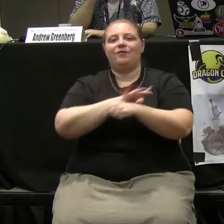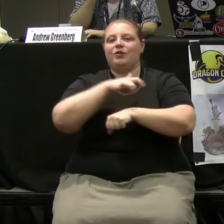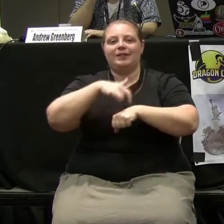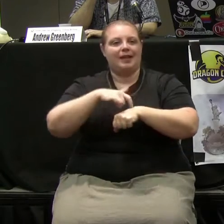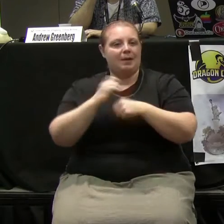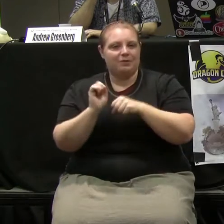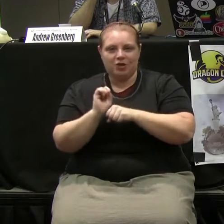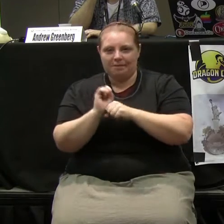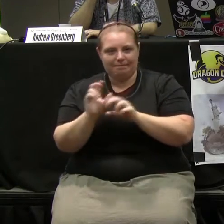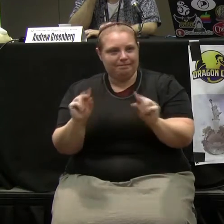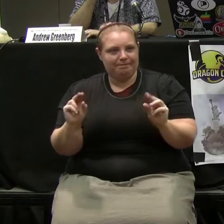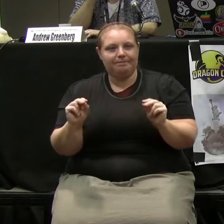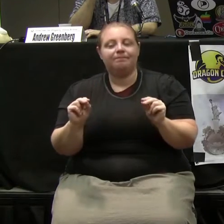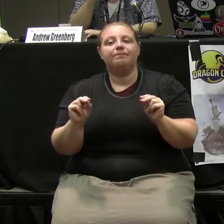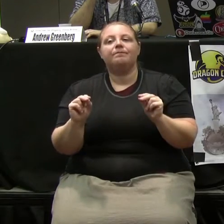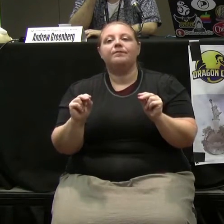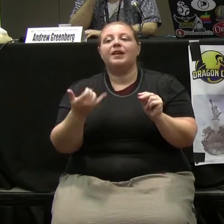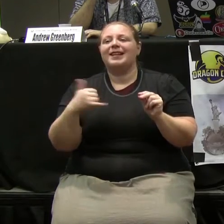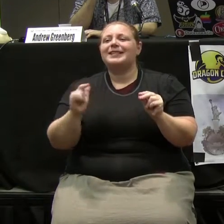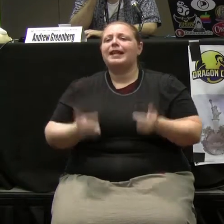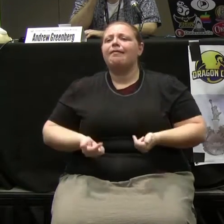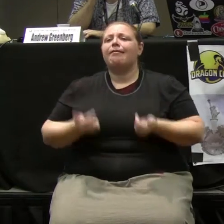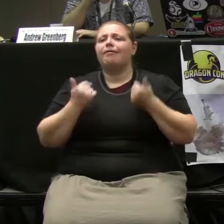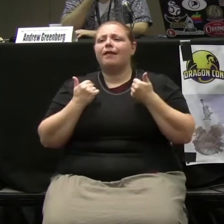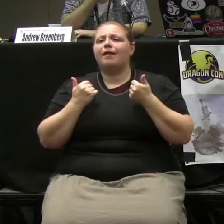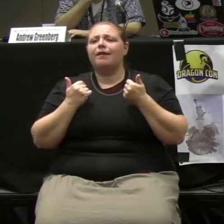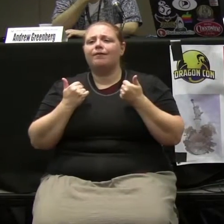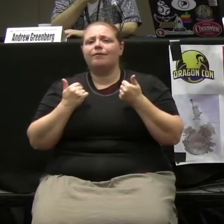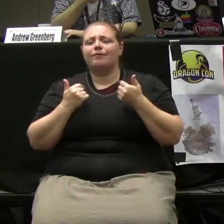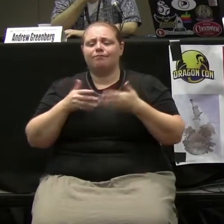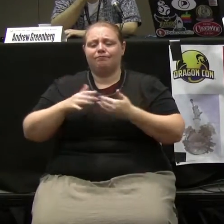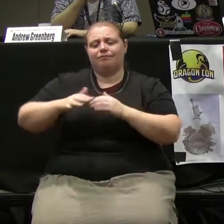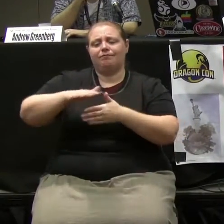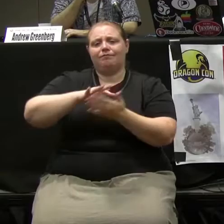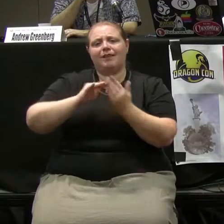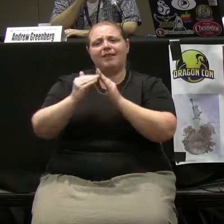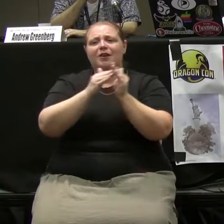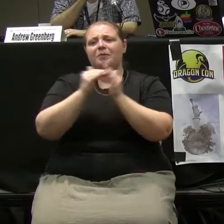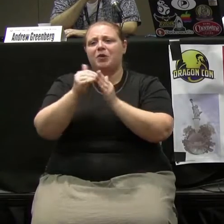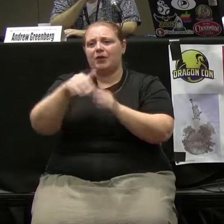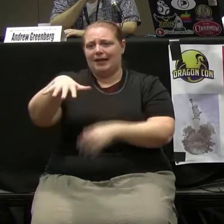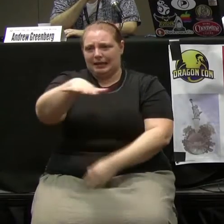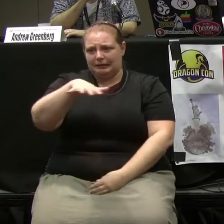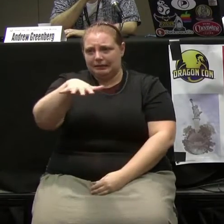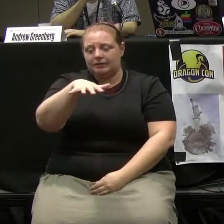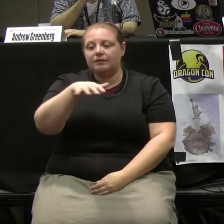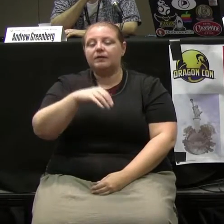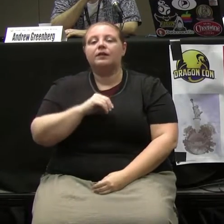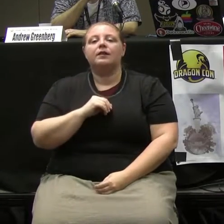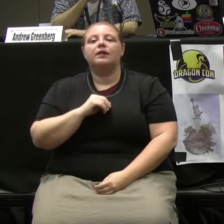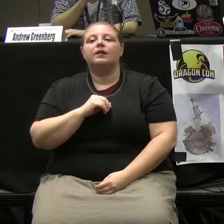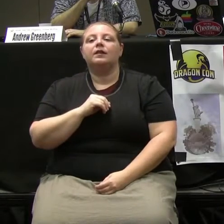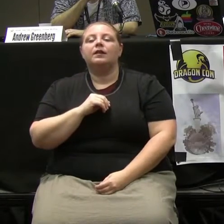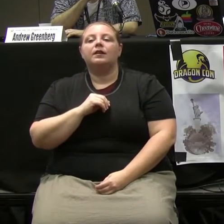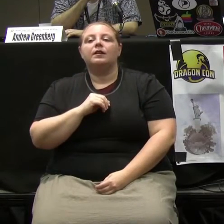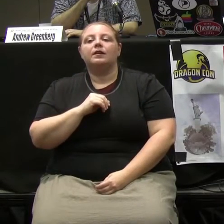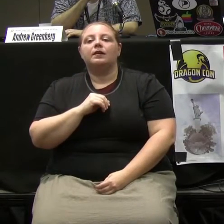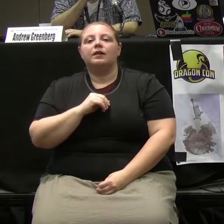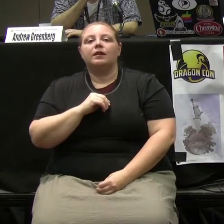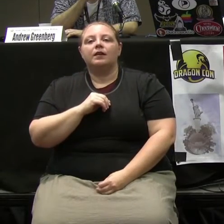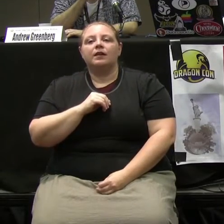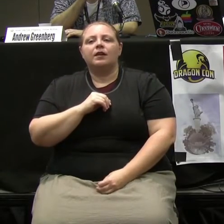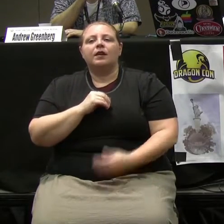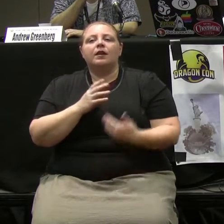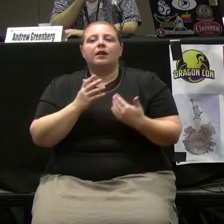job. Oftentimes they still live most of the year in the community that they're in. So they tend to it tends